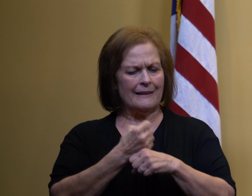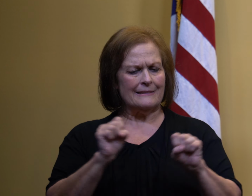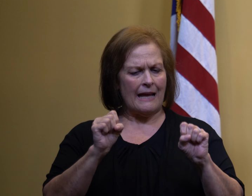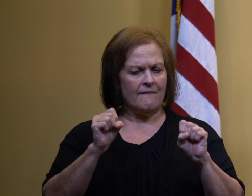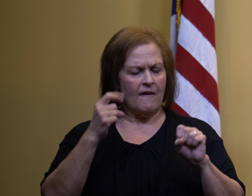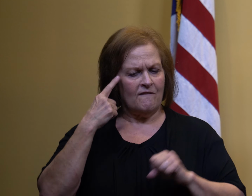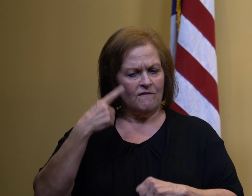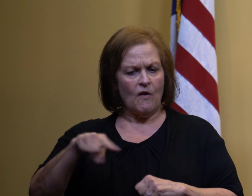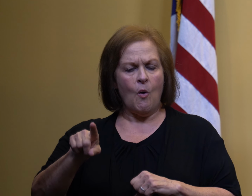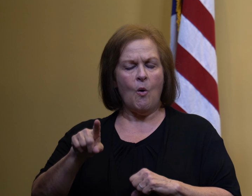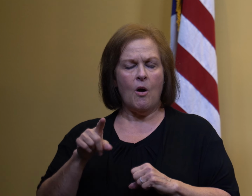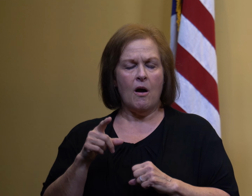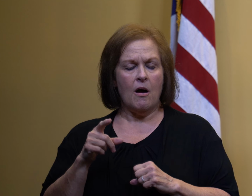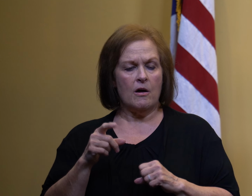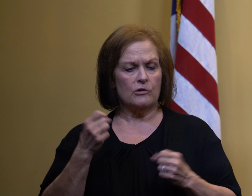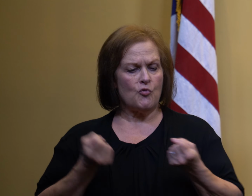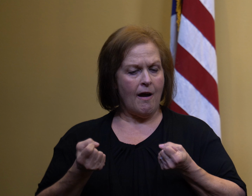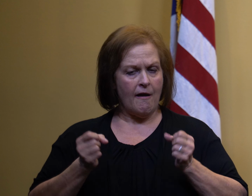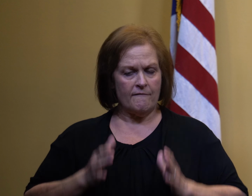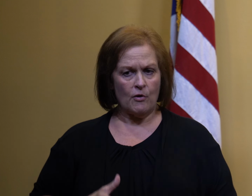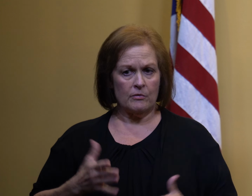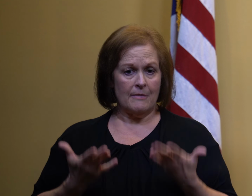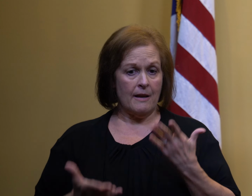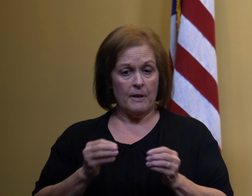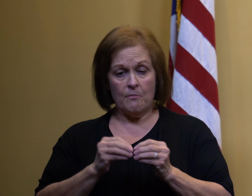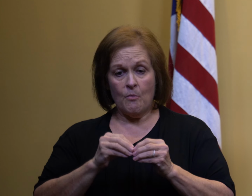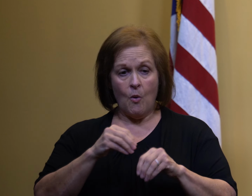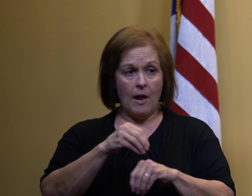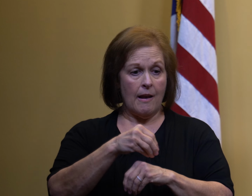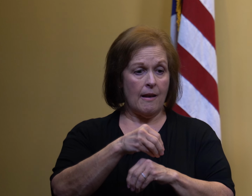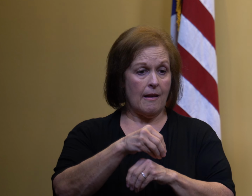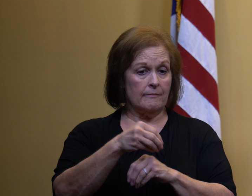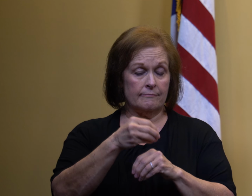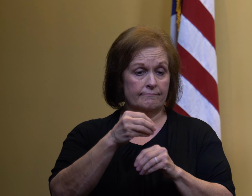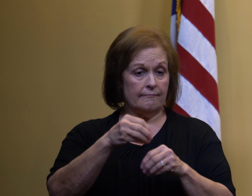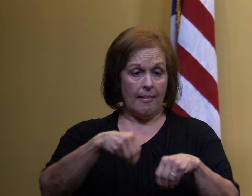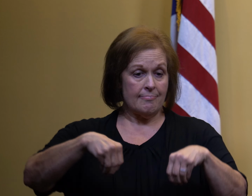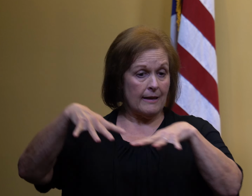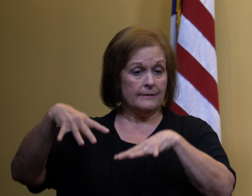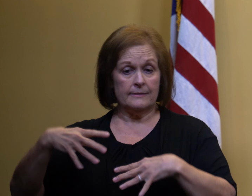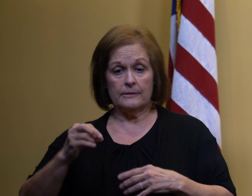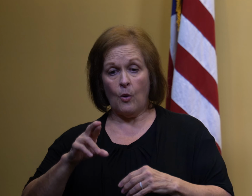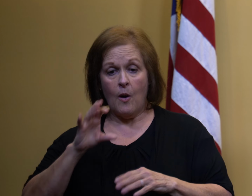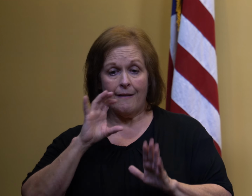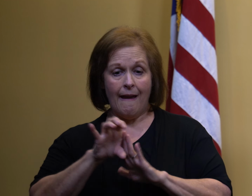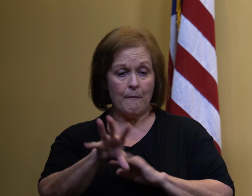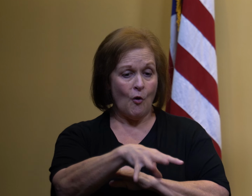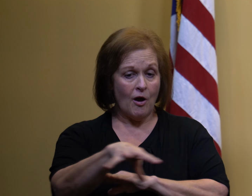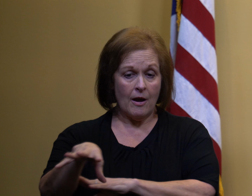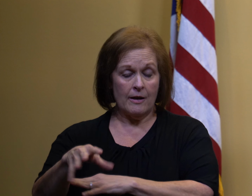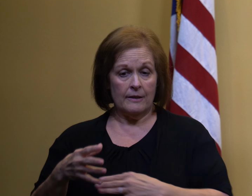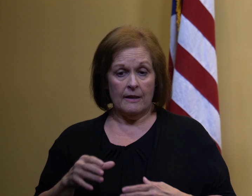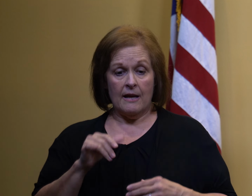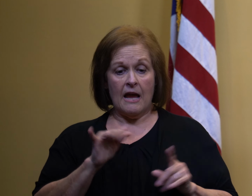interstate, you know, doing more cameras, better lighting, more traffic details and police details. What would you like to see, especially if you had